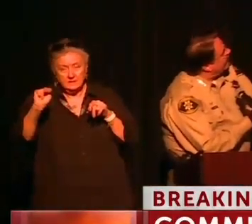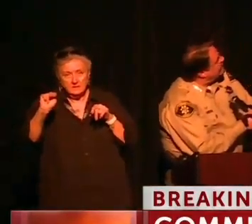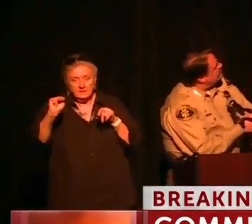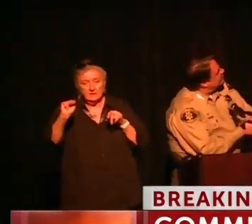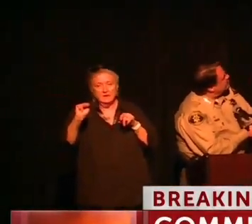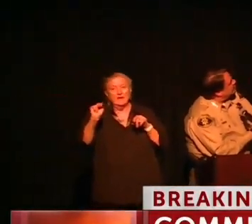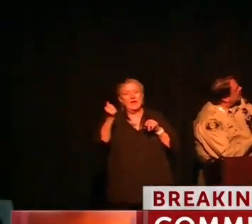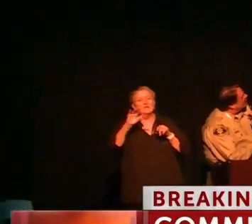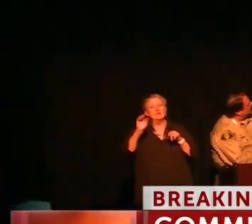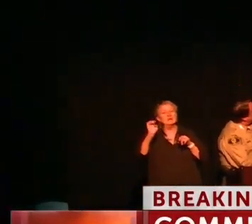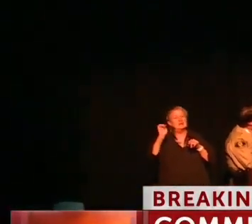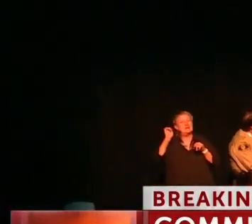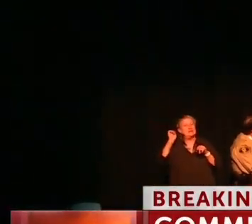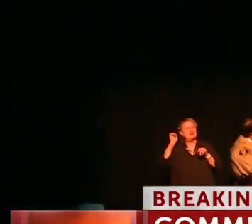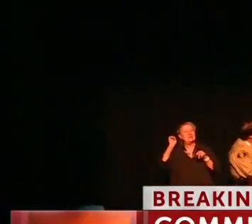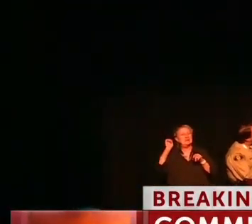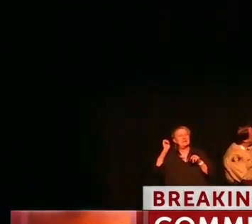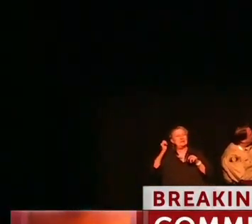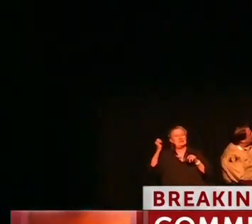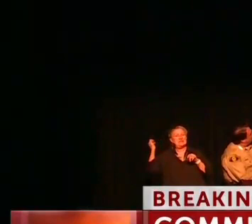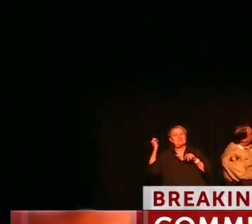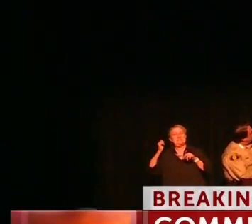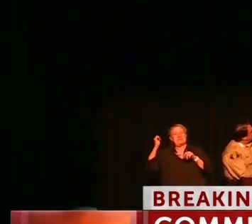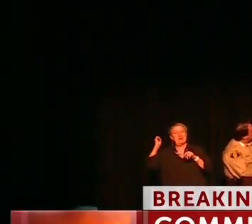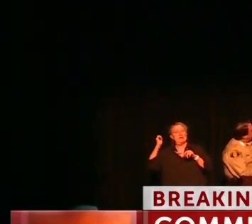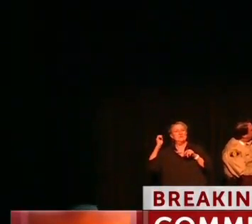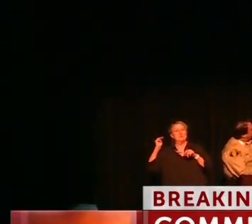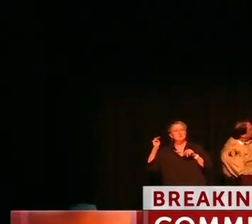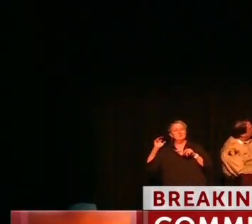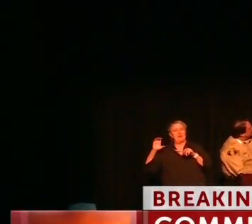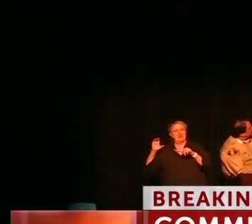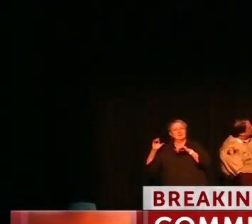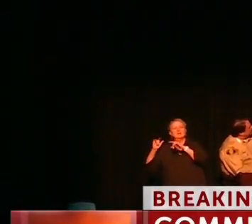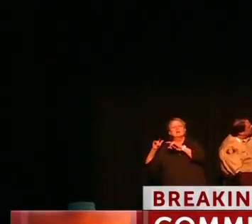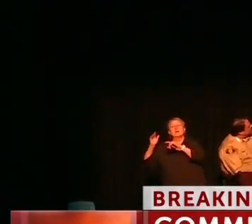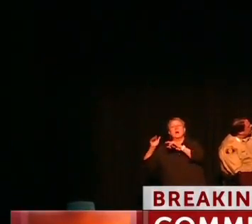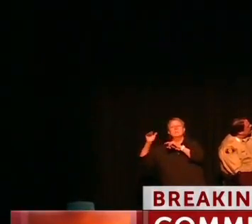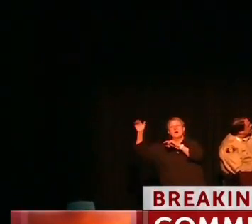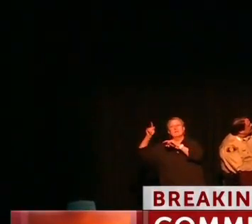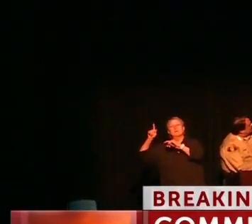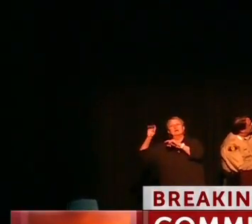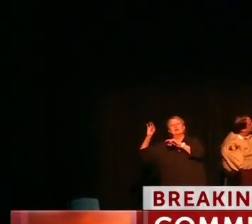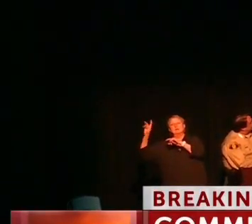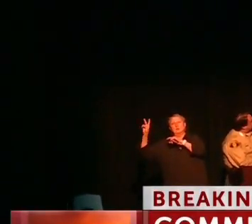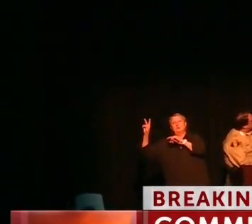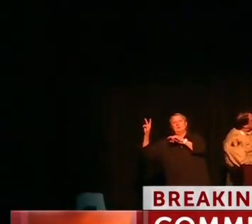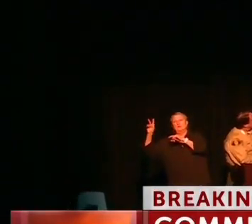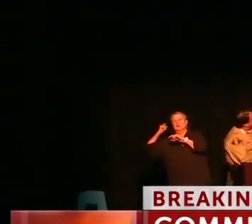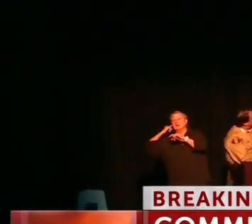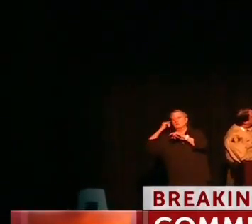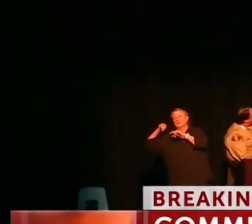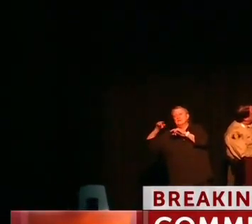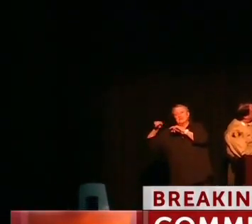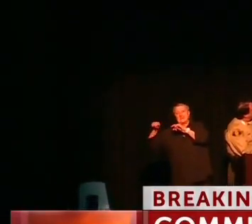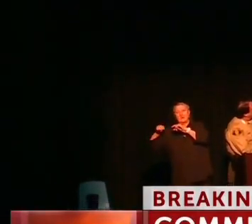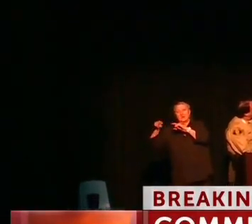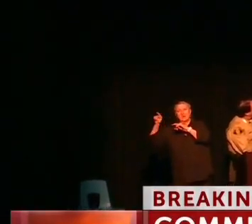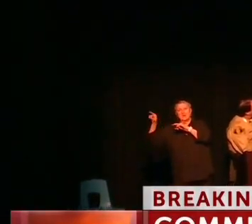here, and everything east of Mission Canyon that is above Highway 192. If you're in this area,